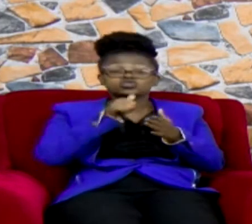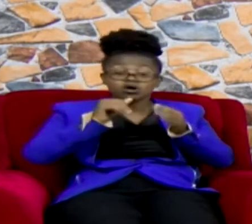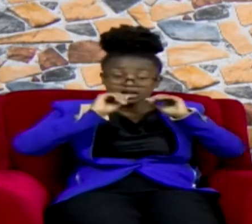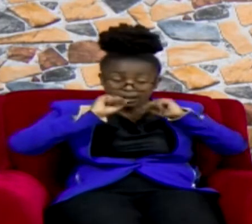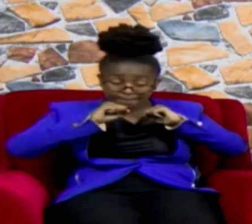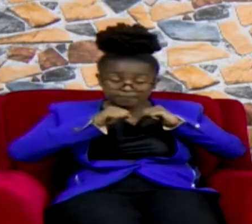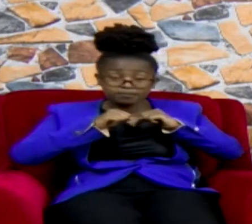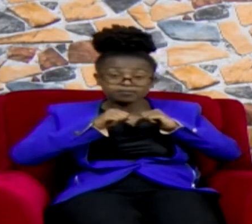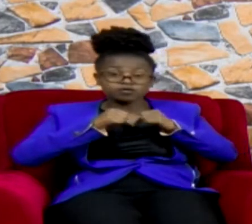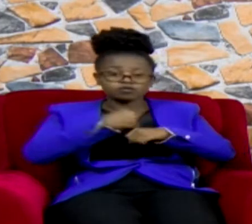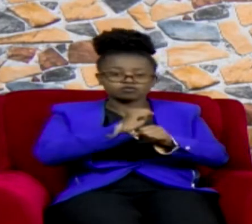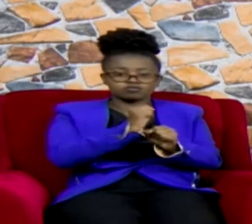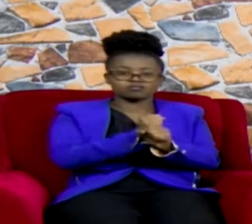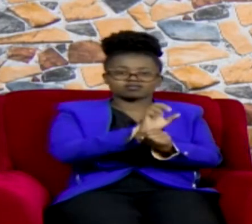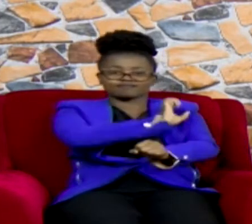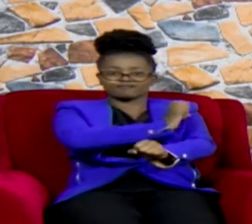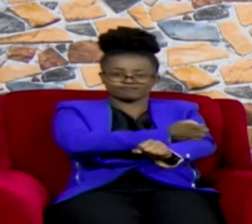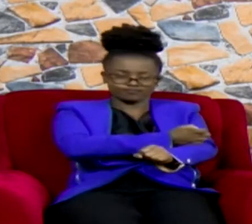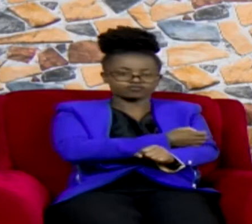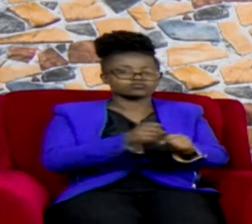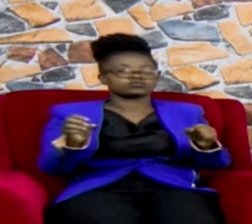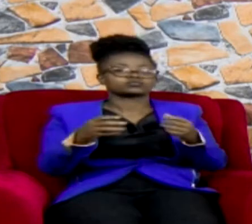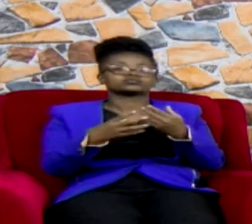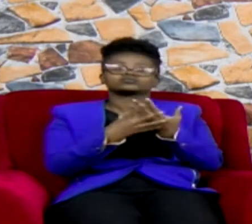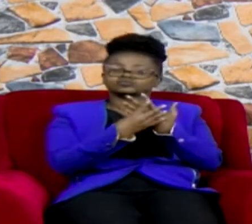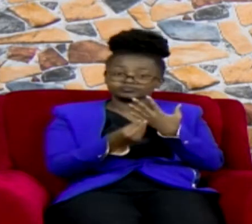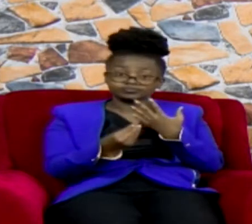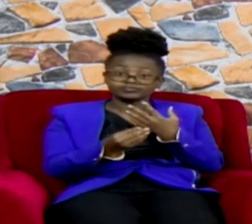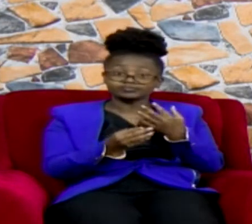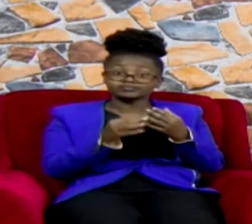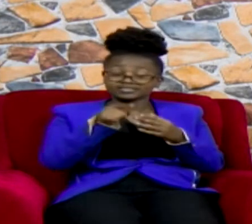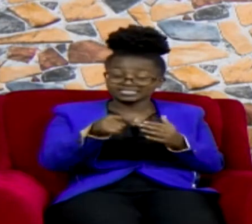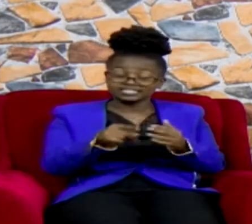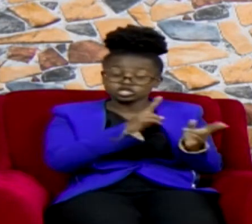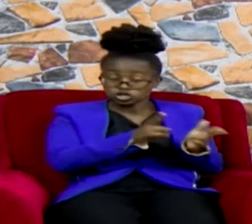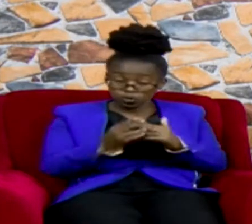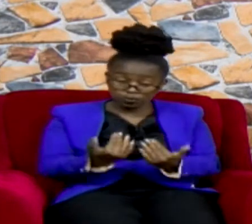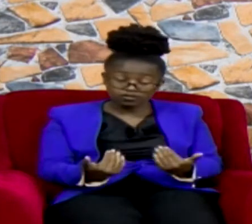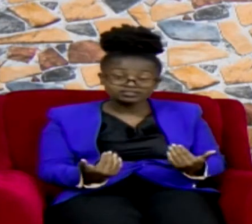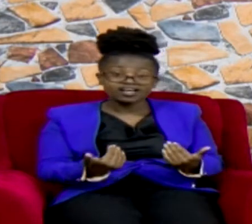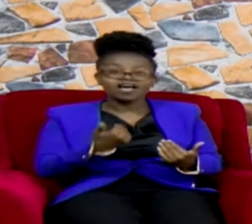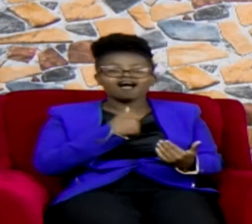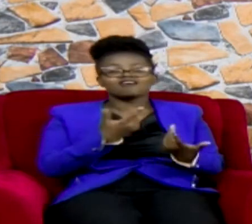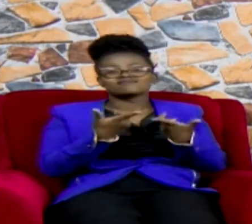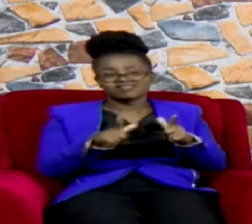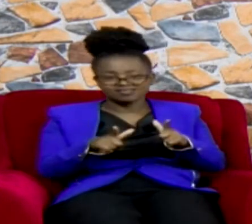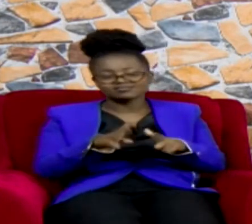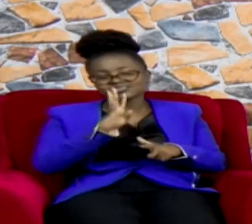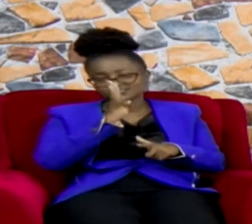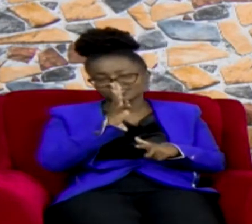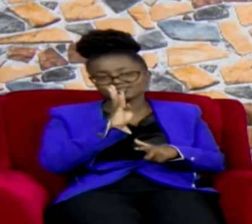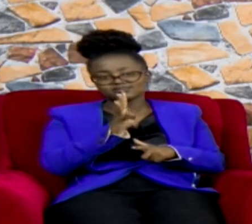to make an effort to imitate. And a typical child acquire language and